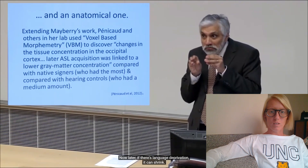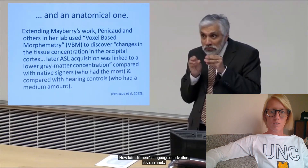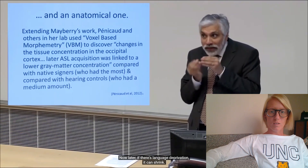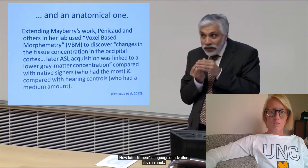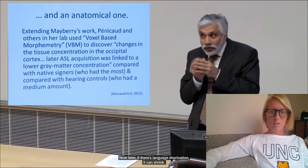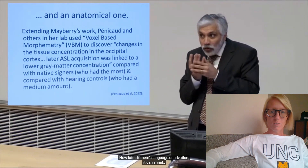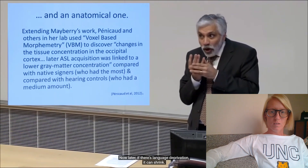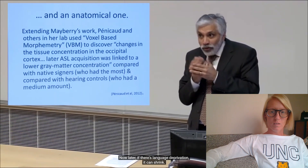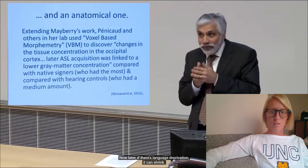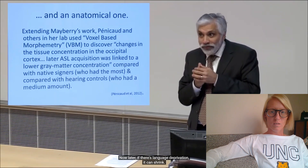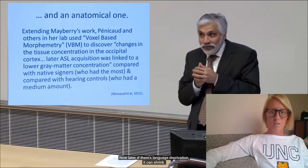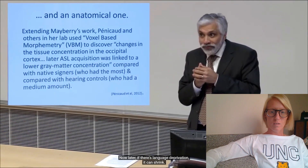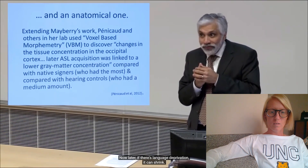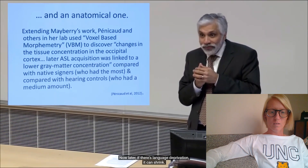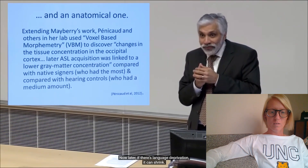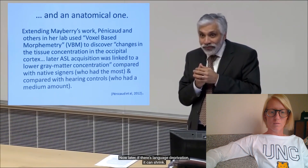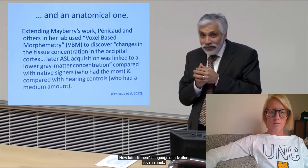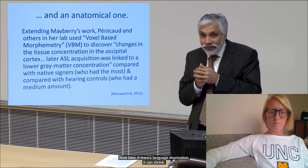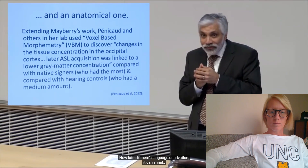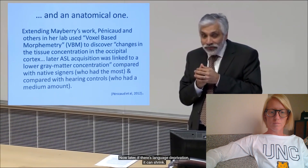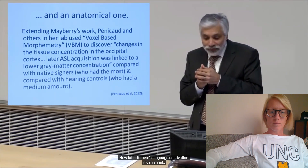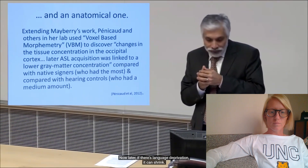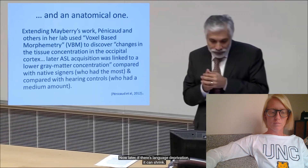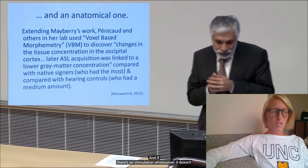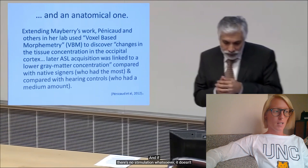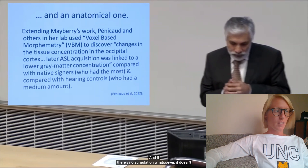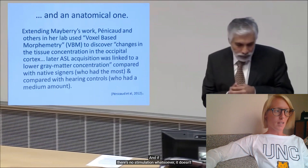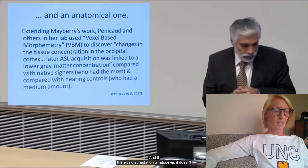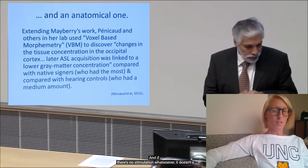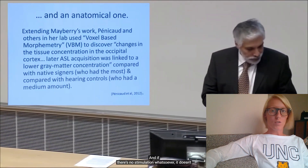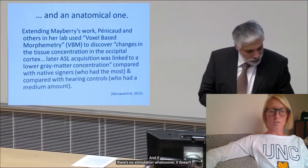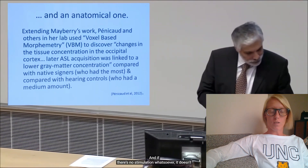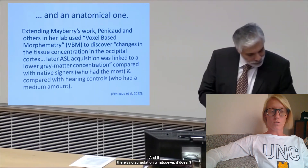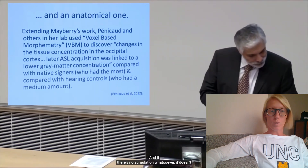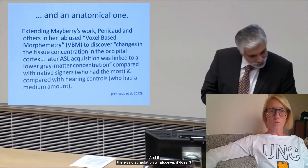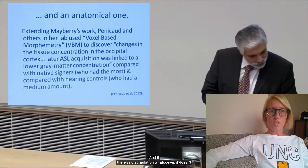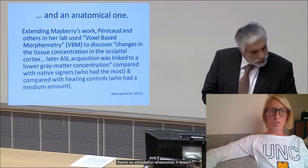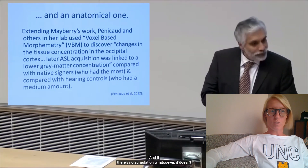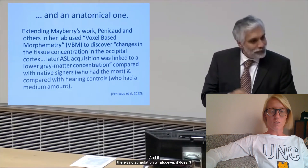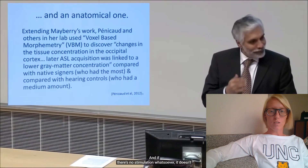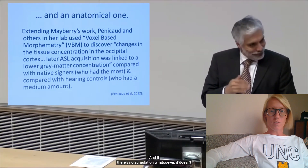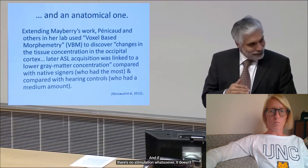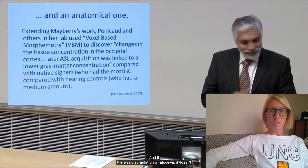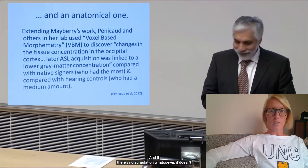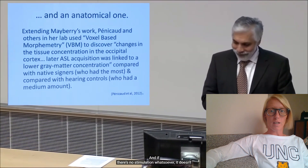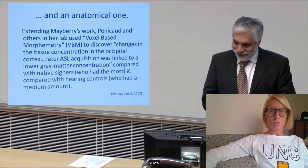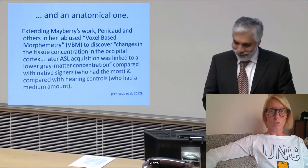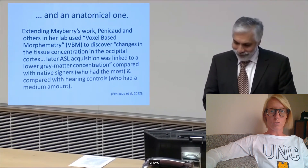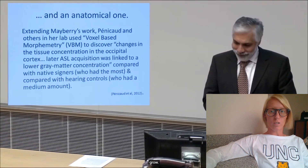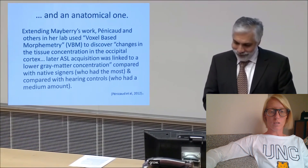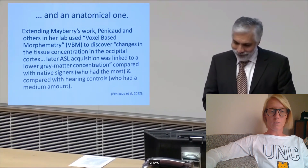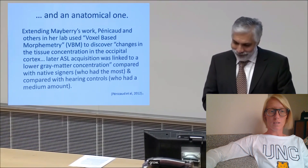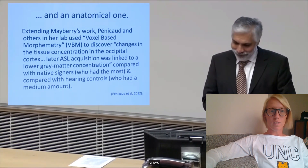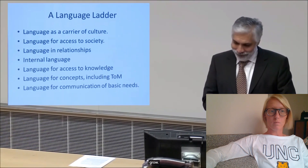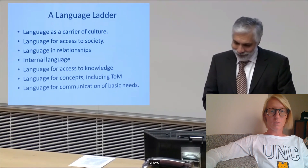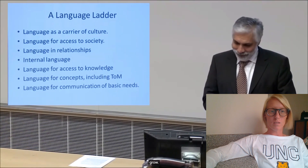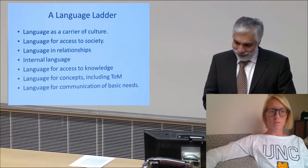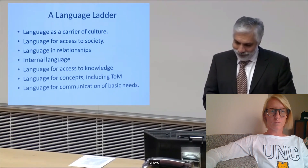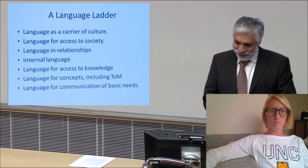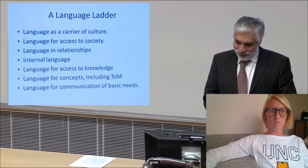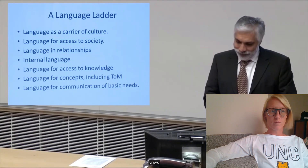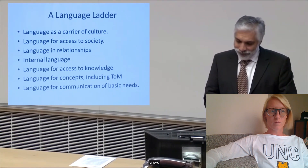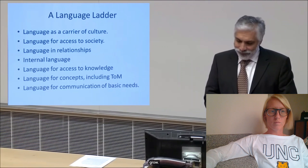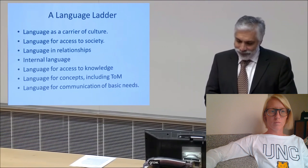language deprivation, it can shrink. And if there's no And if there's stimulation language whatsoever, deprivation, the it brain doesn't can grow. actually shrink. Next slide,